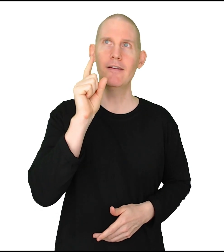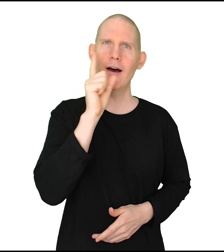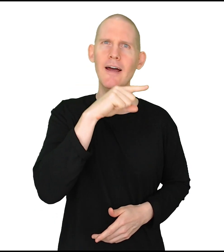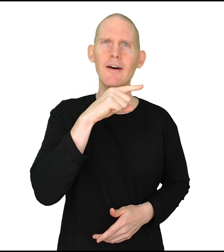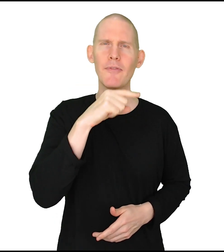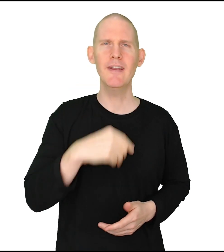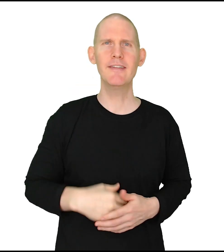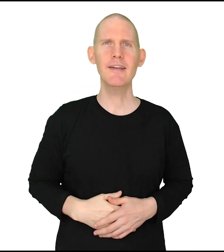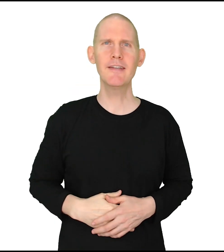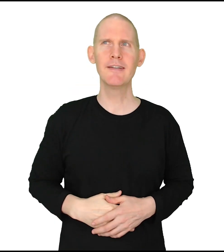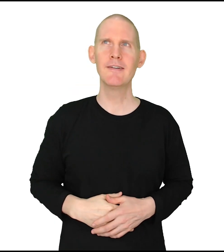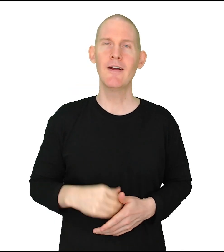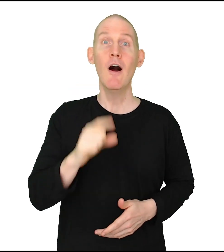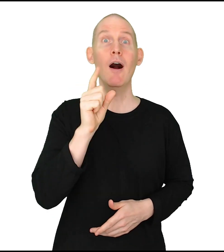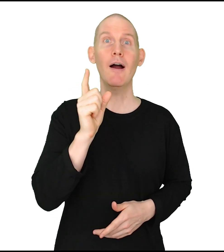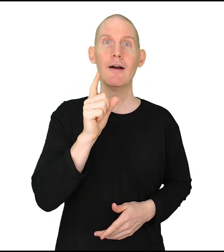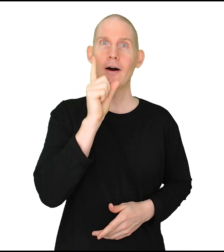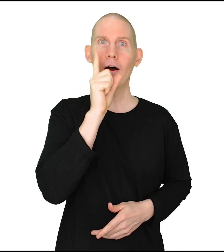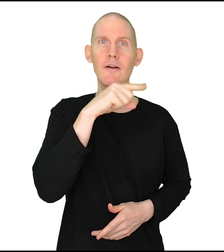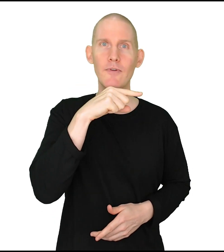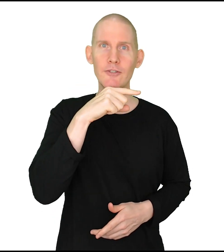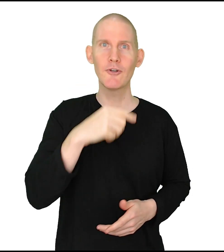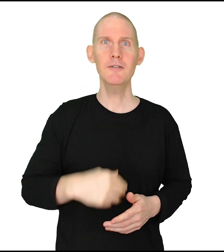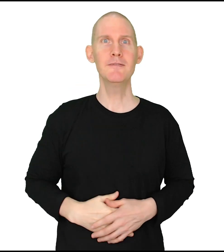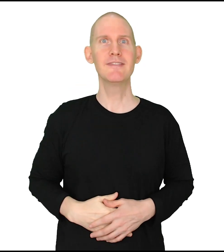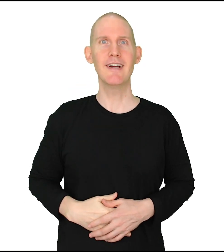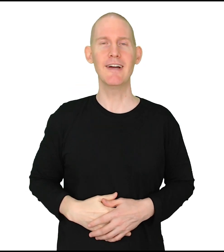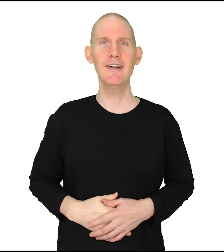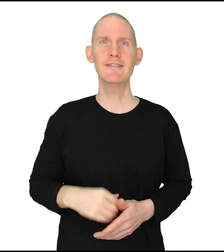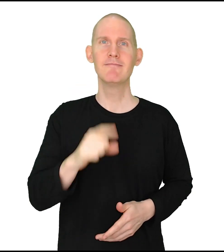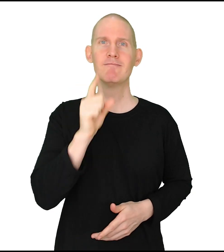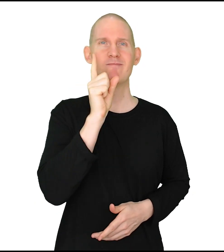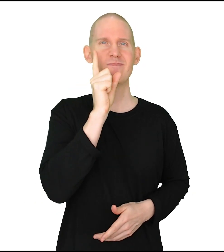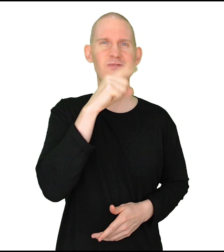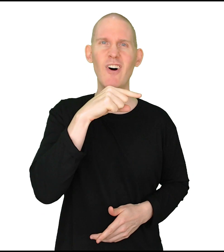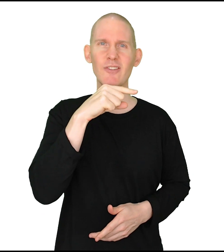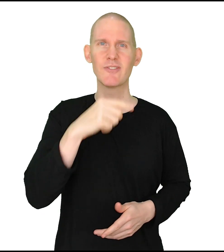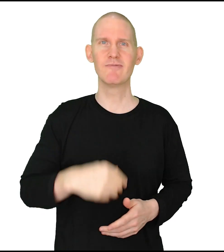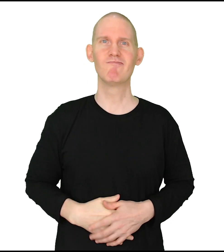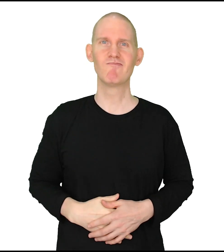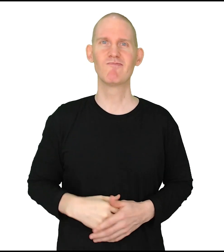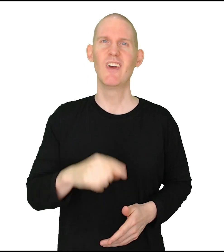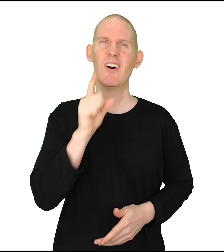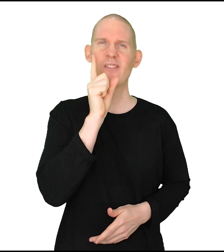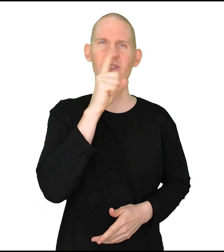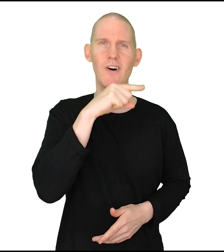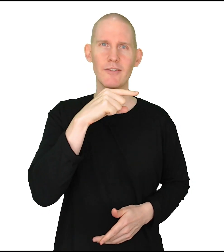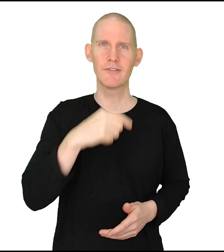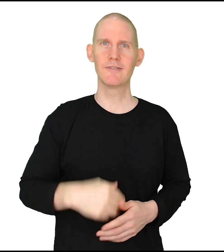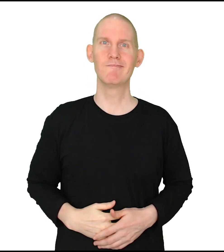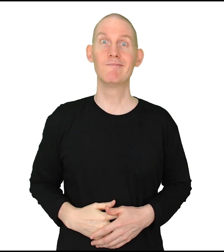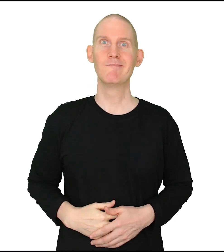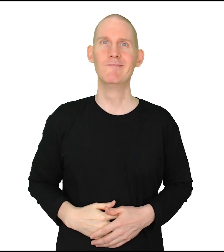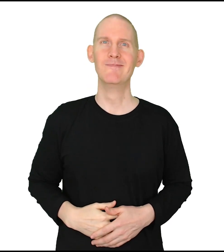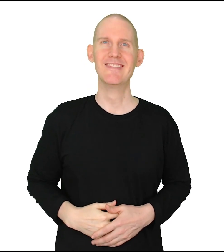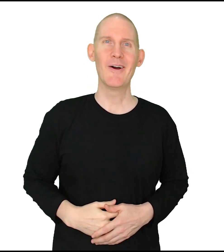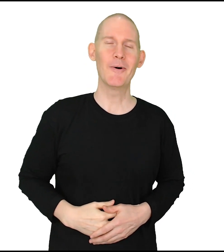not authentic, artificial, false. False.